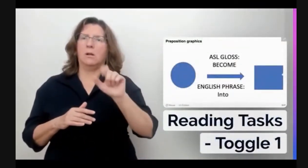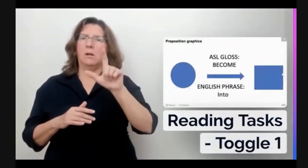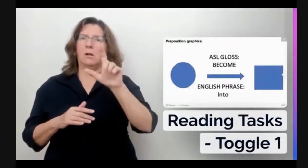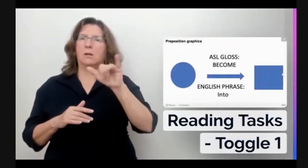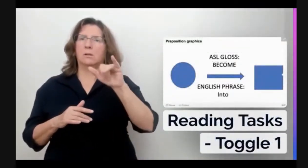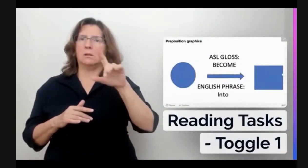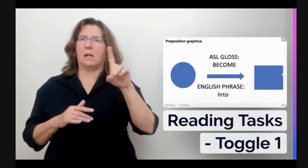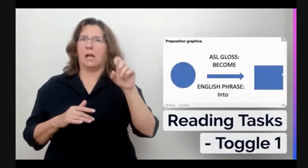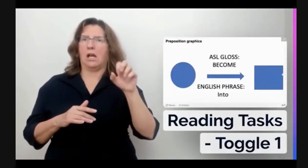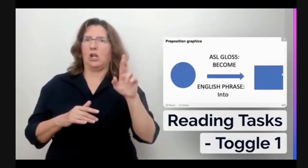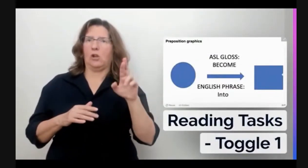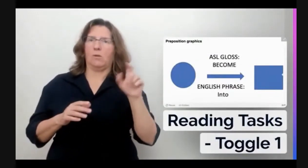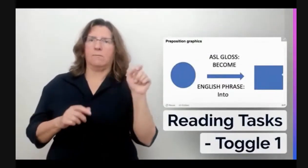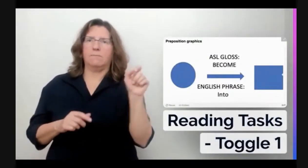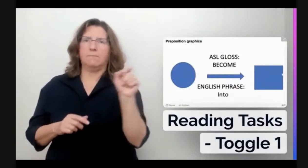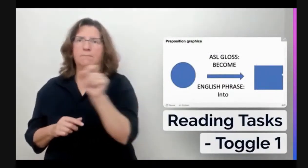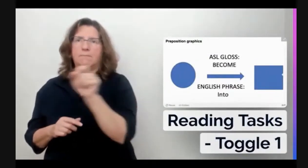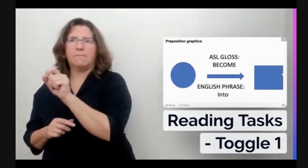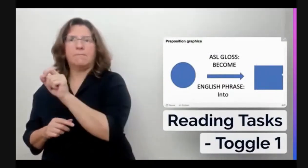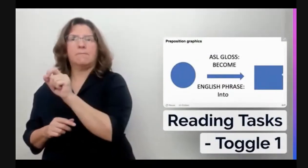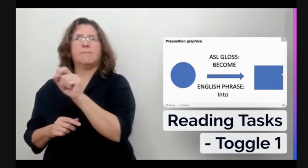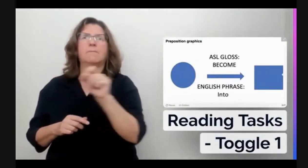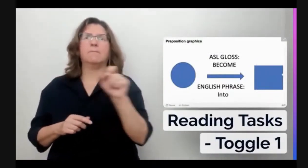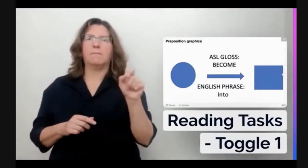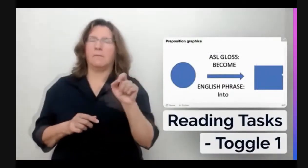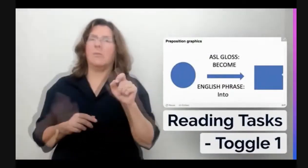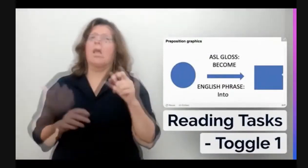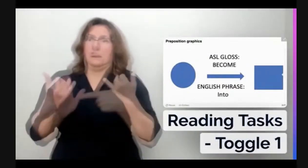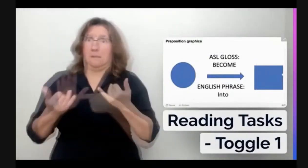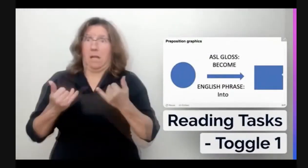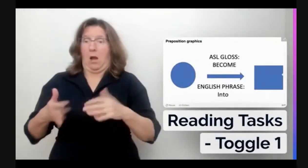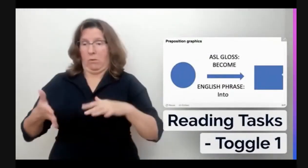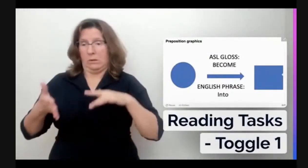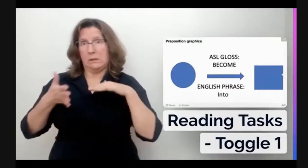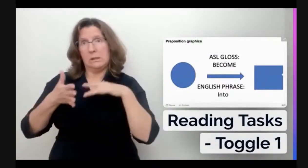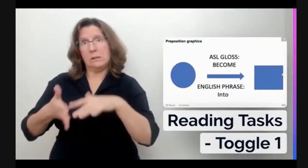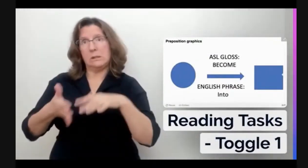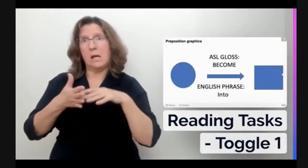This example of an image slider